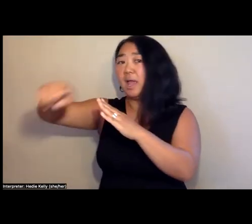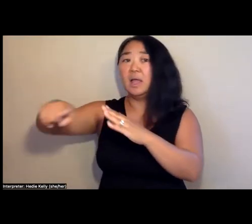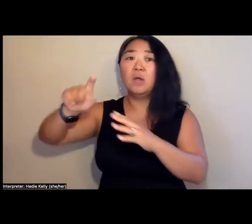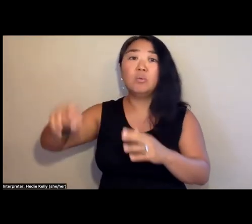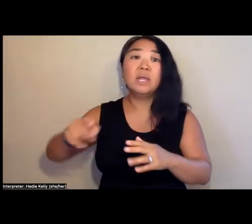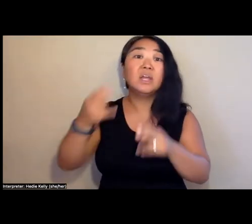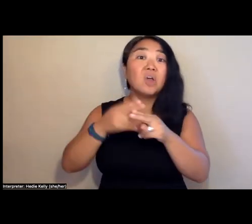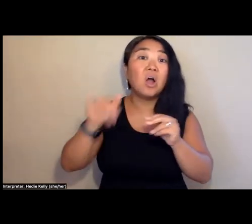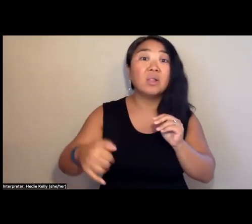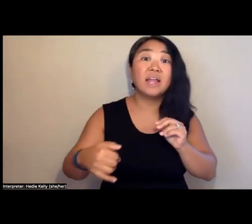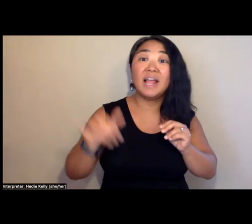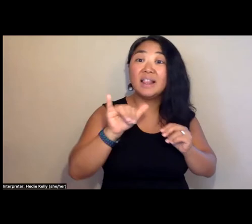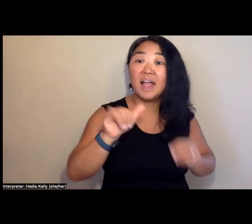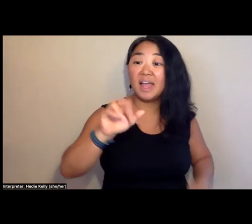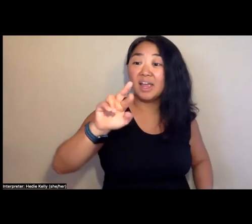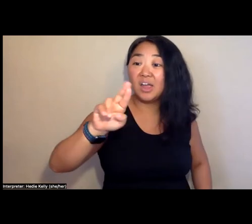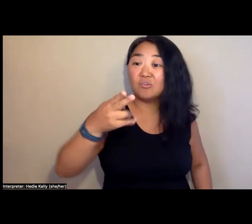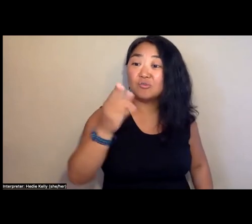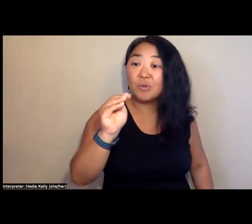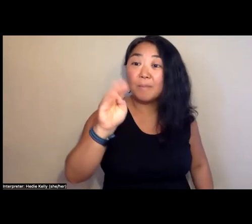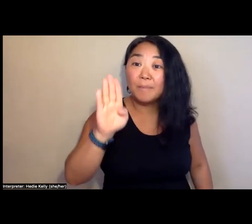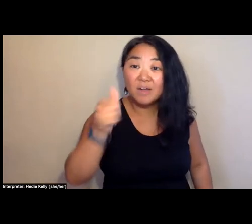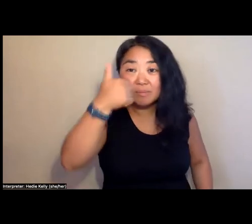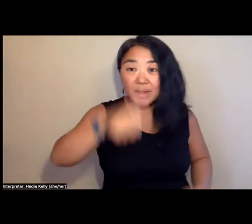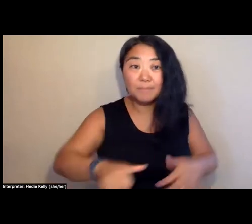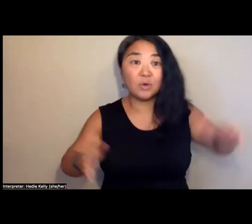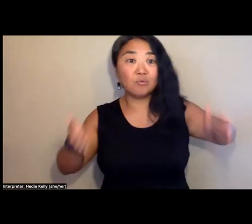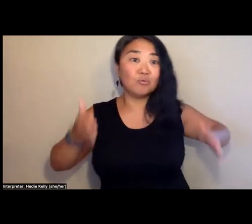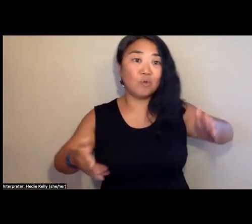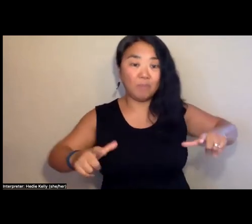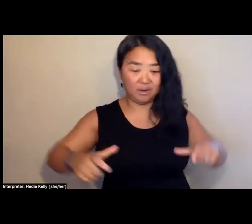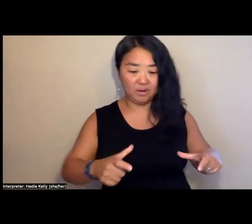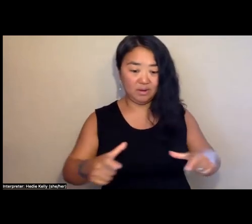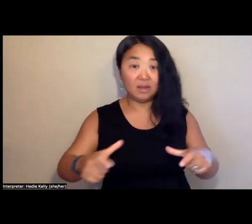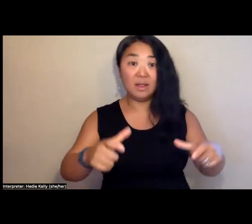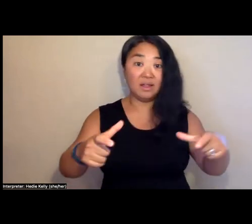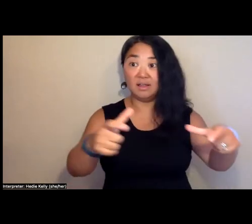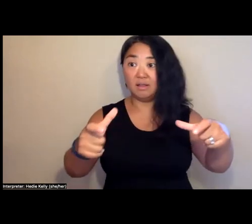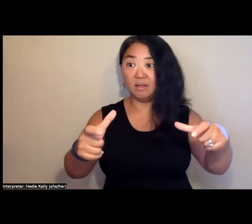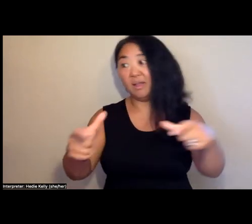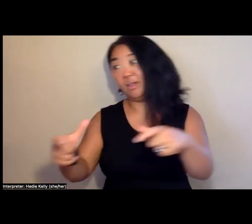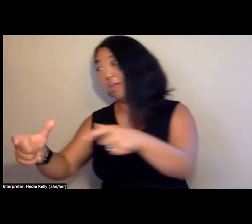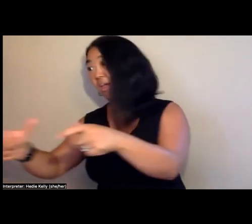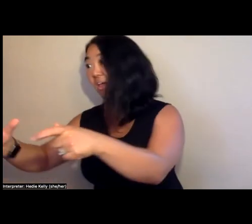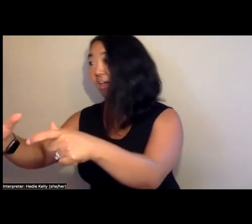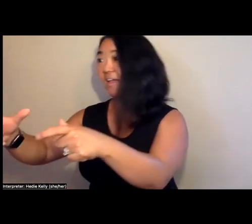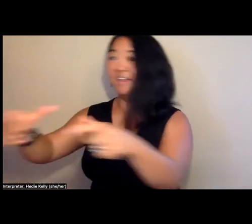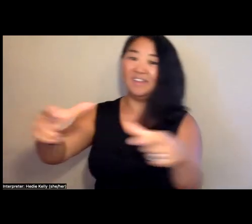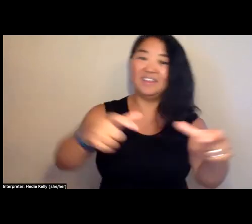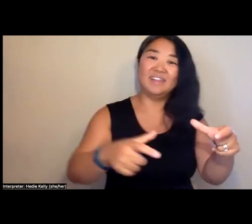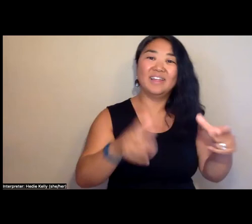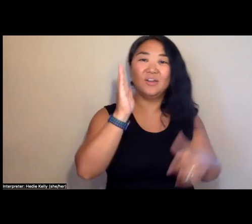rule. It's acting like one of those little robot vacuum cleaners where you just bump your way around the obstacles until you find your way around